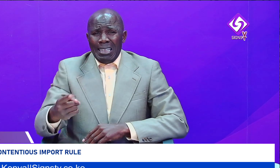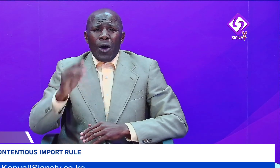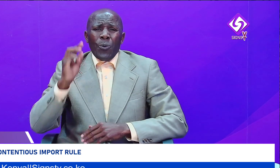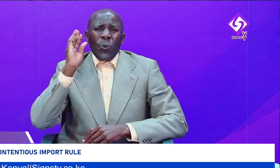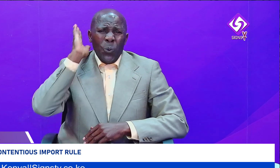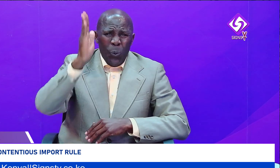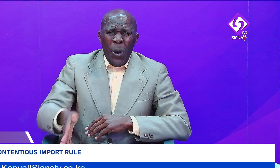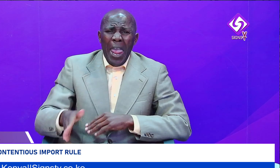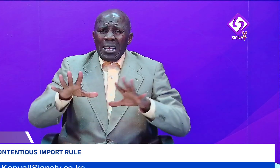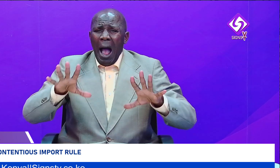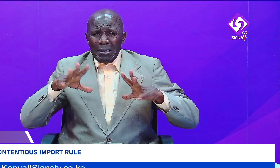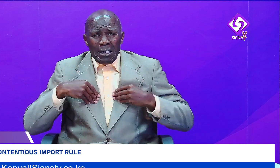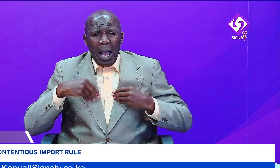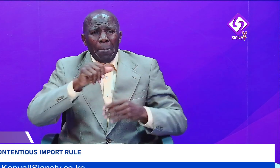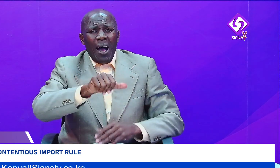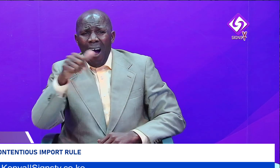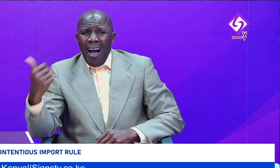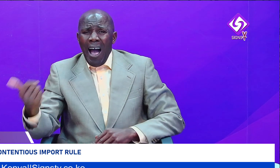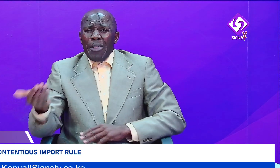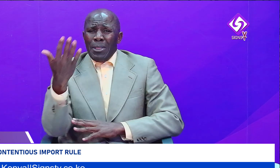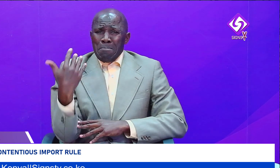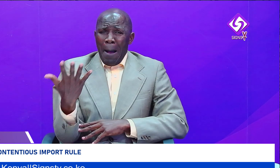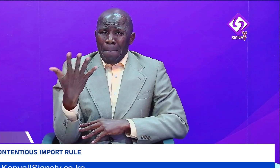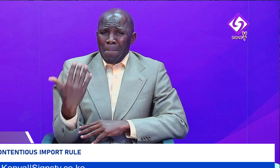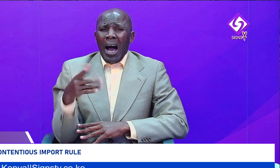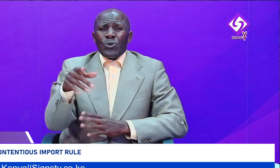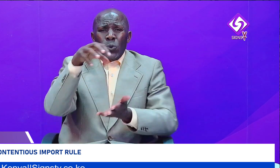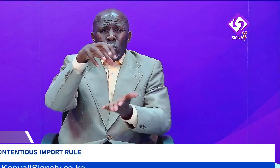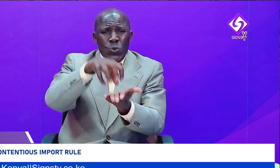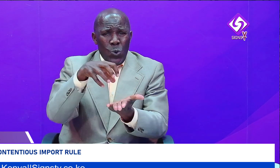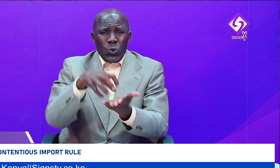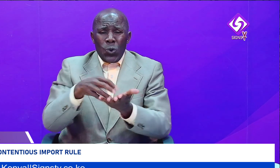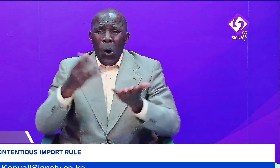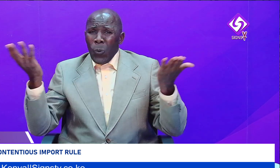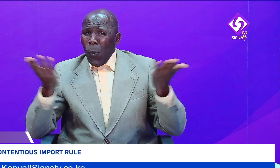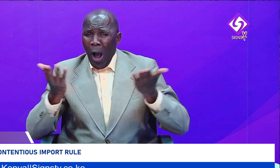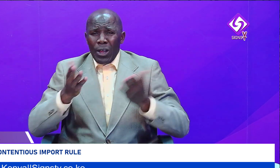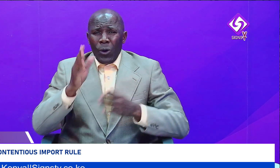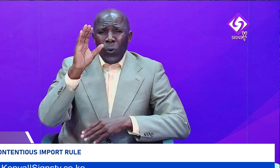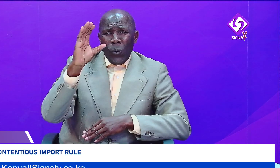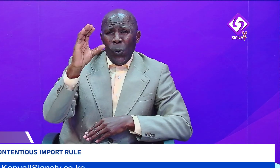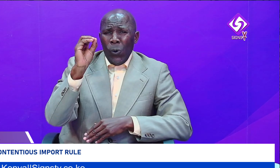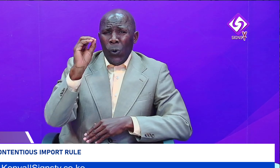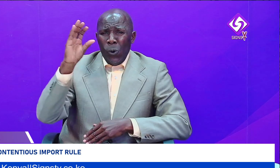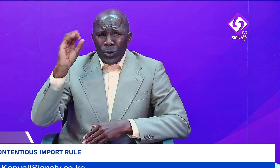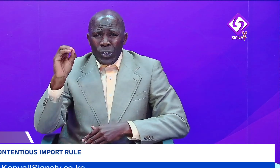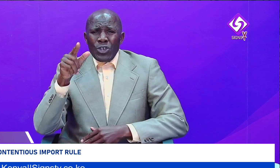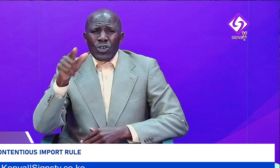For commercial imports on the free list, KRA stated that it will accept other documents in